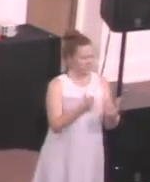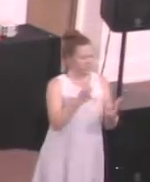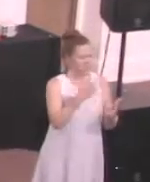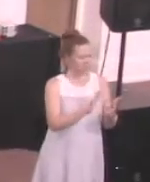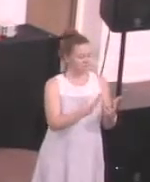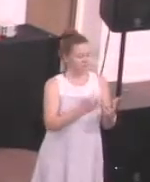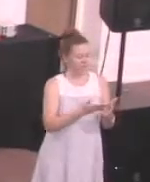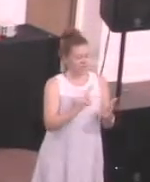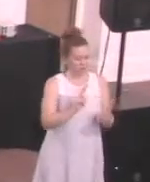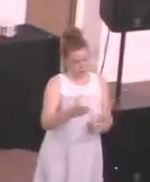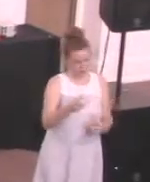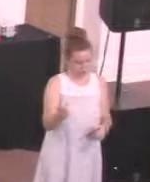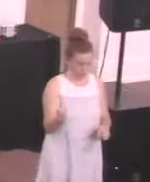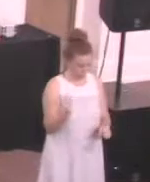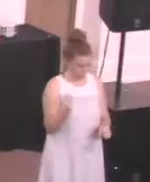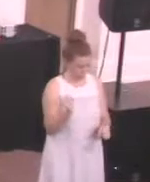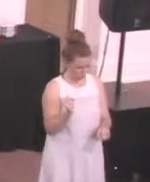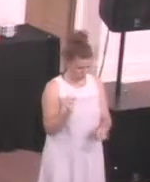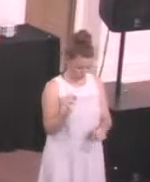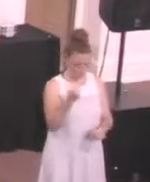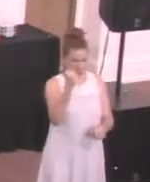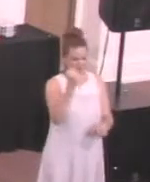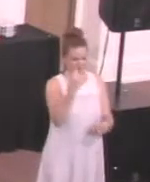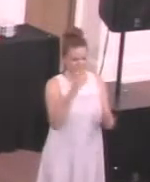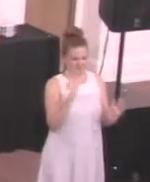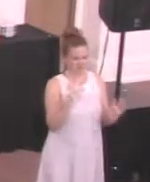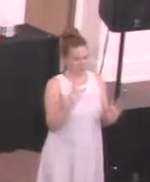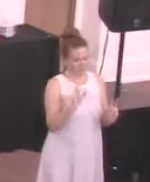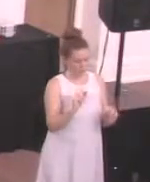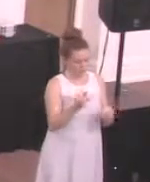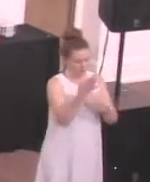never leave you or forsake you. He'll never give up on you.